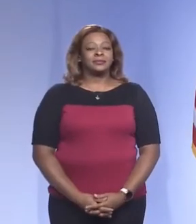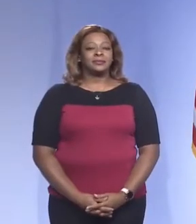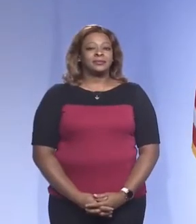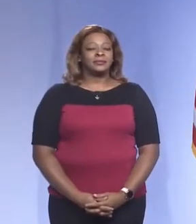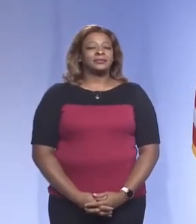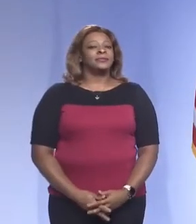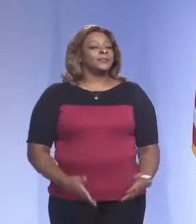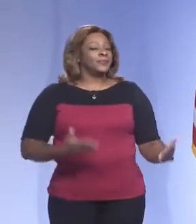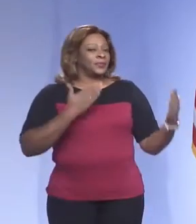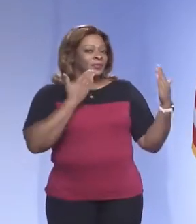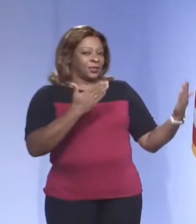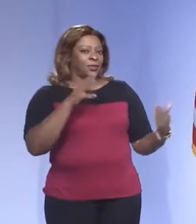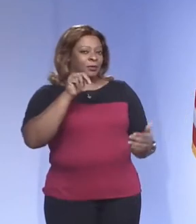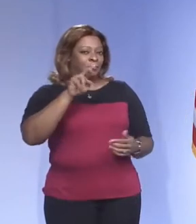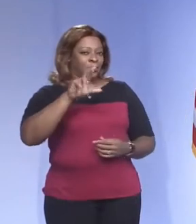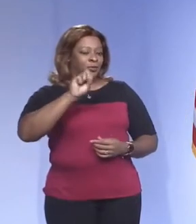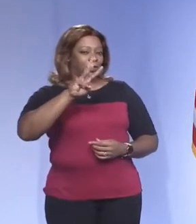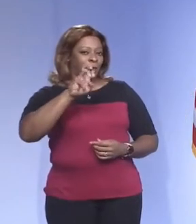Thank you, Mr. Sweat.